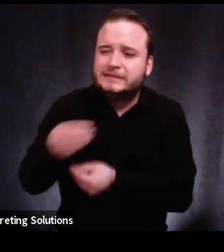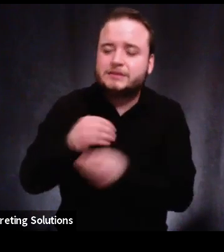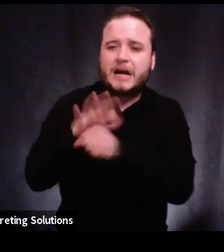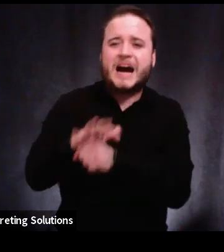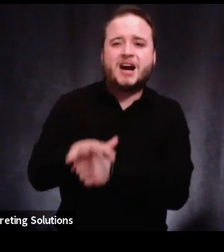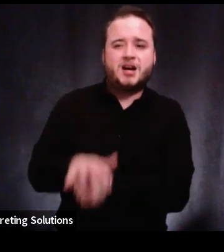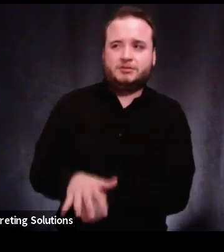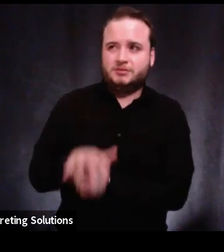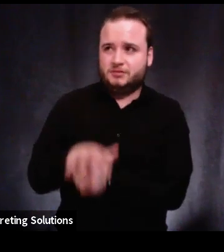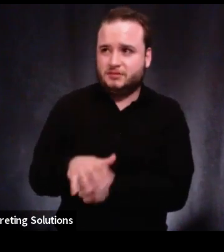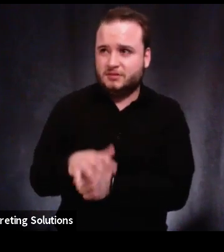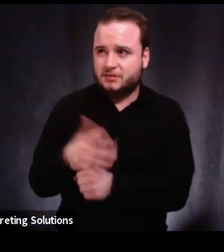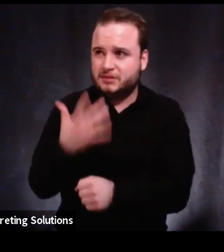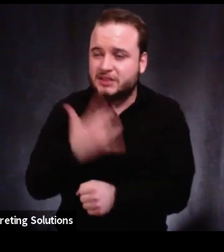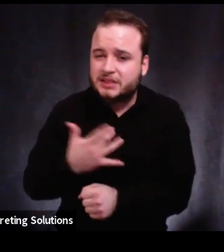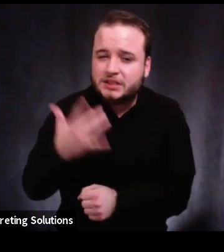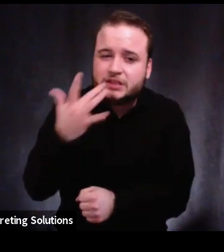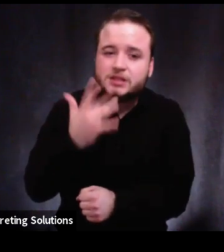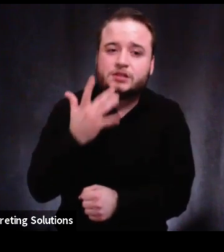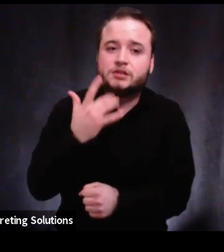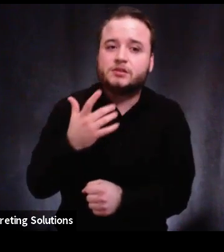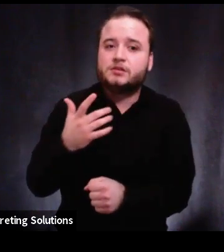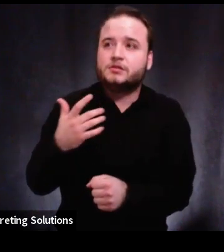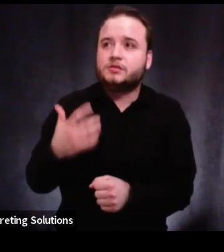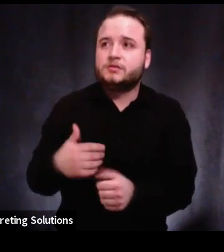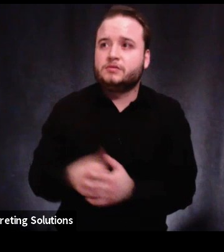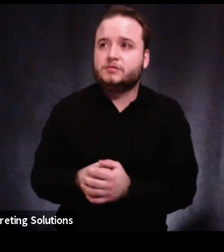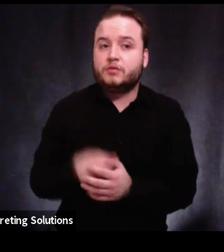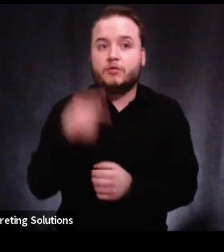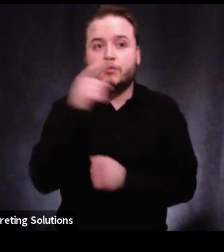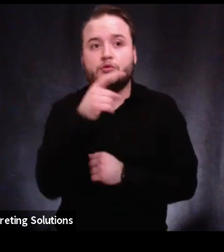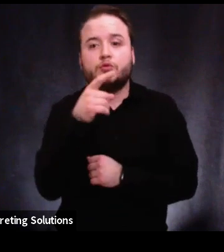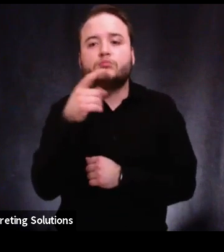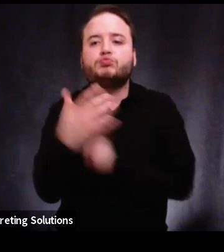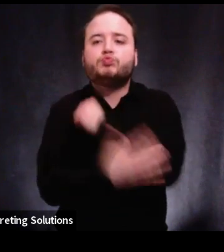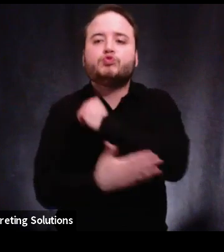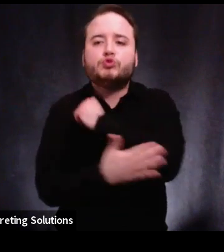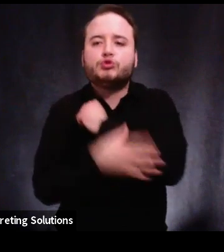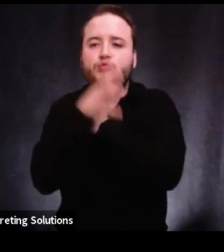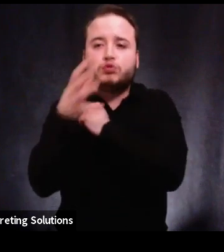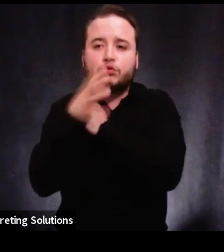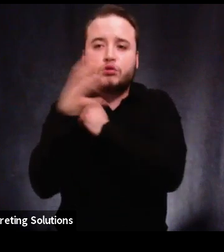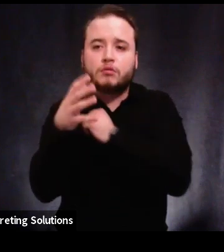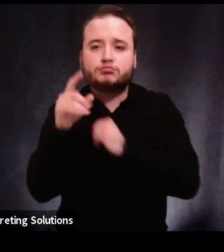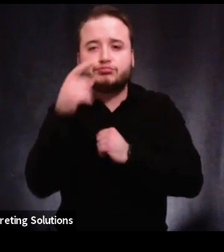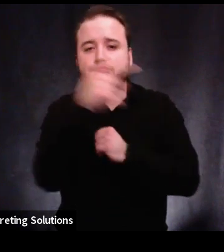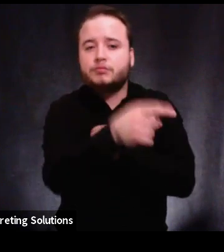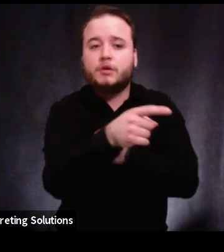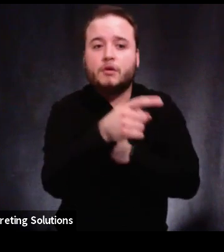on especially rural hospitals that some may eventually cease to exist.